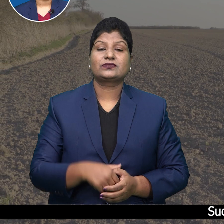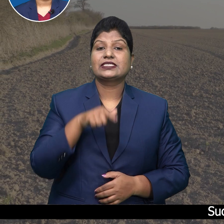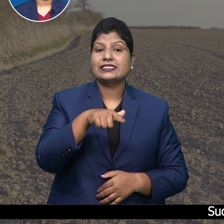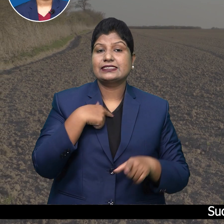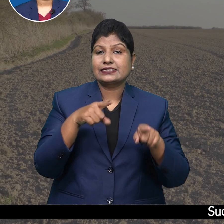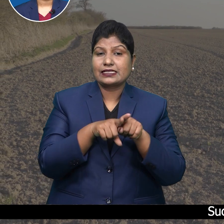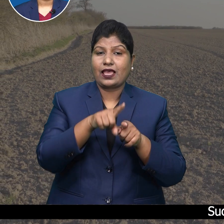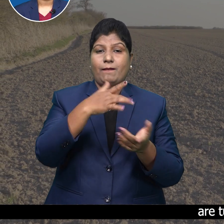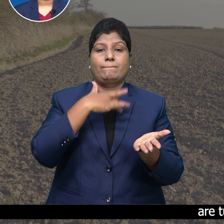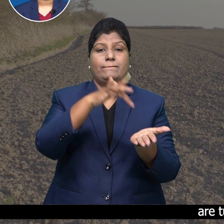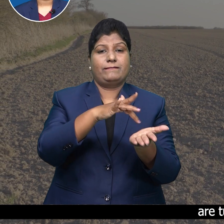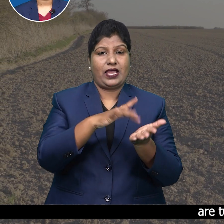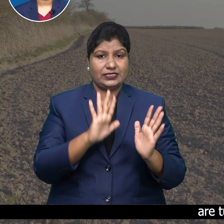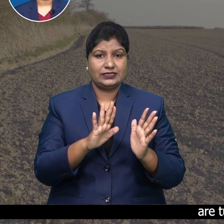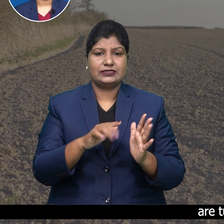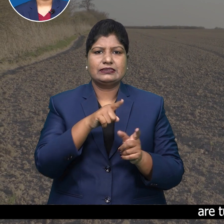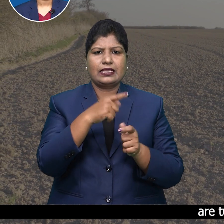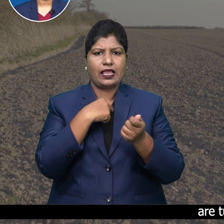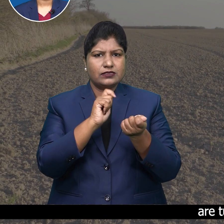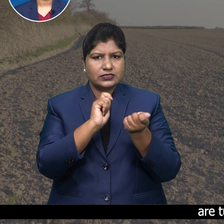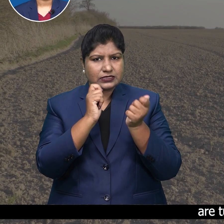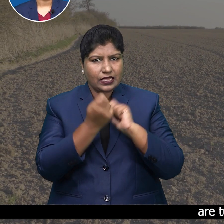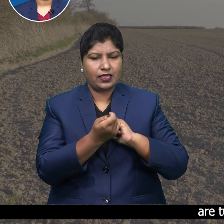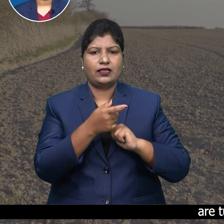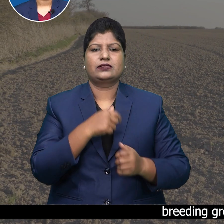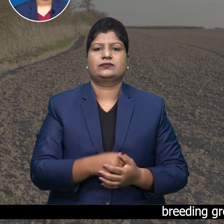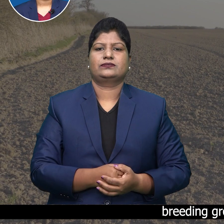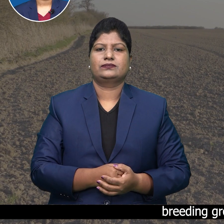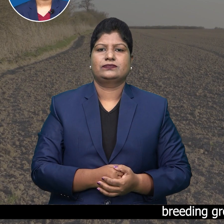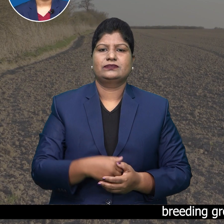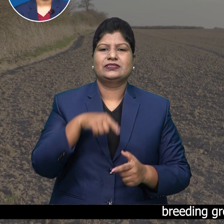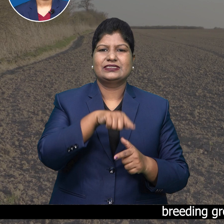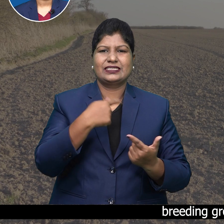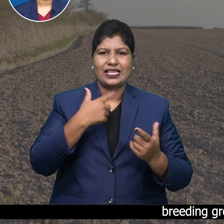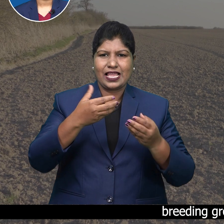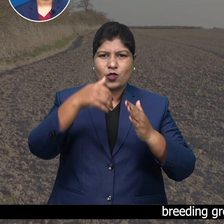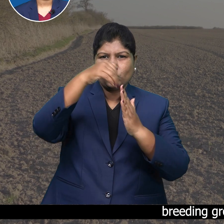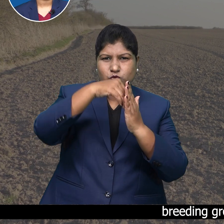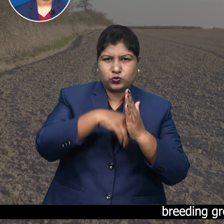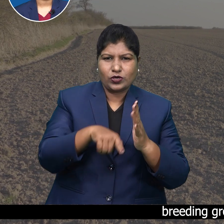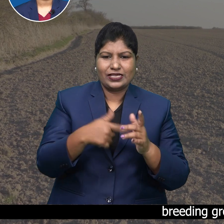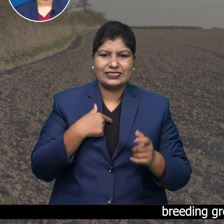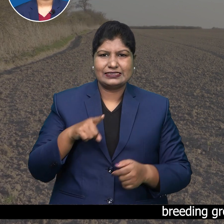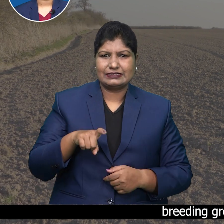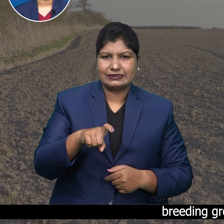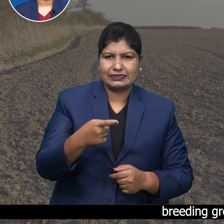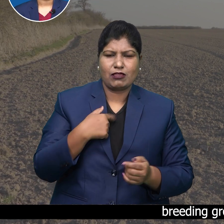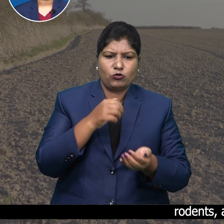Such places are turning into breeding grounds for